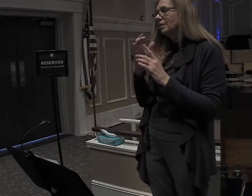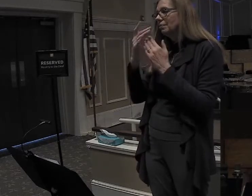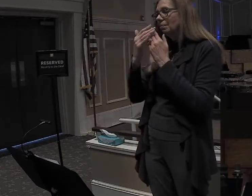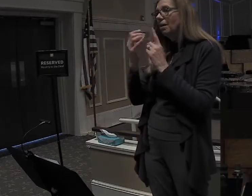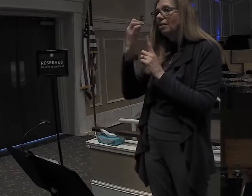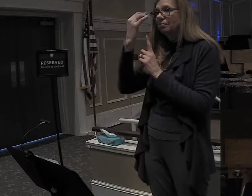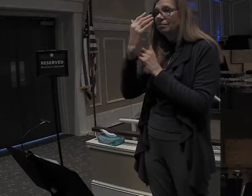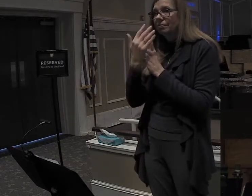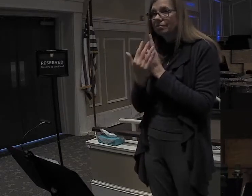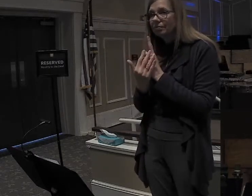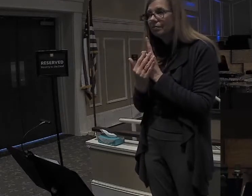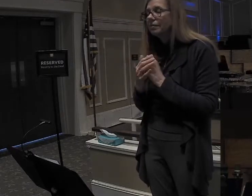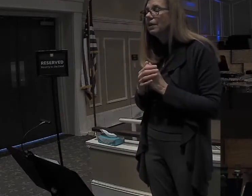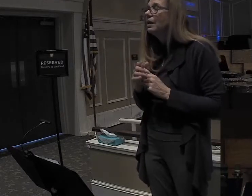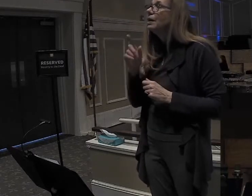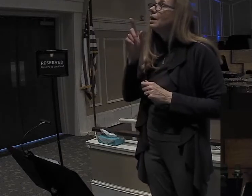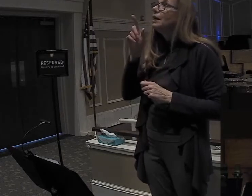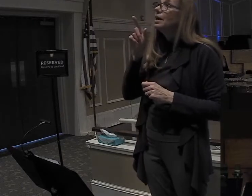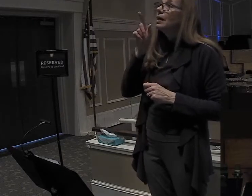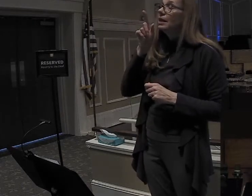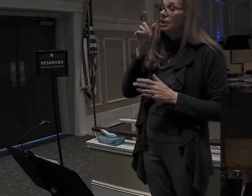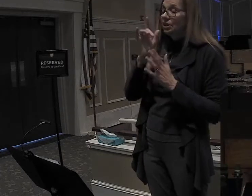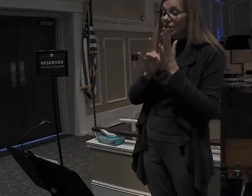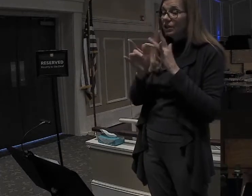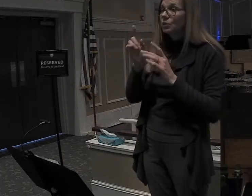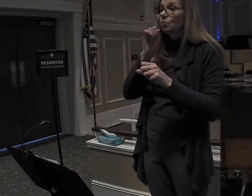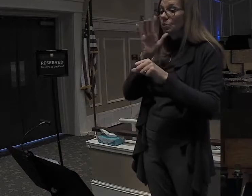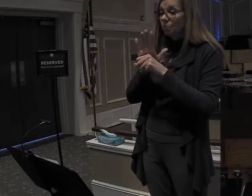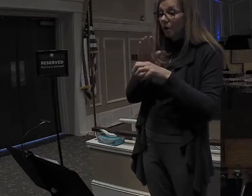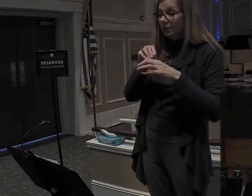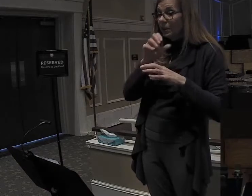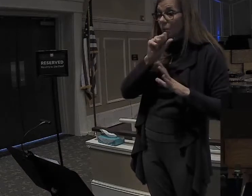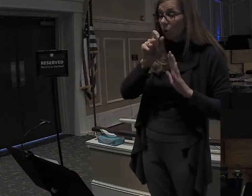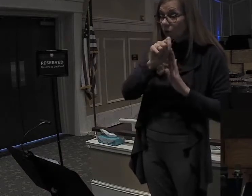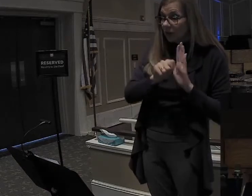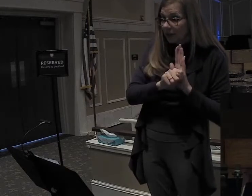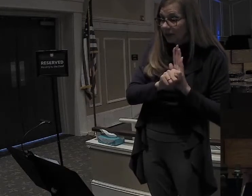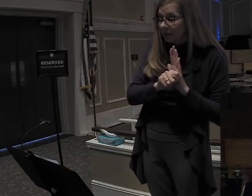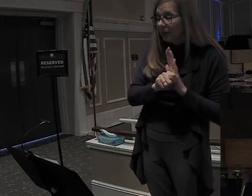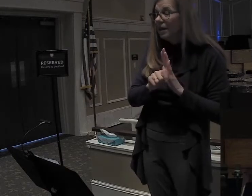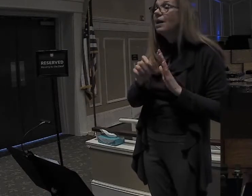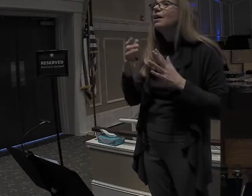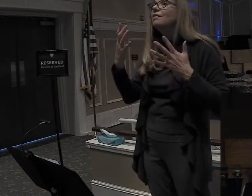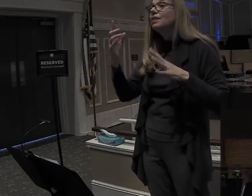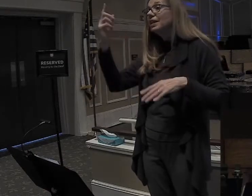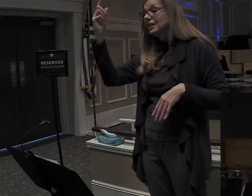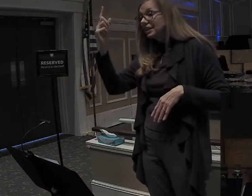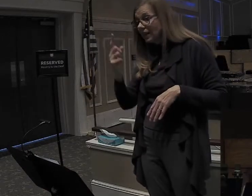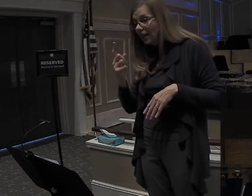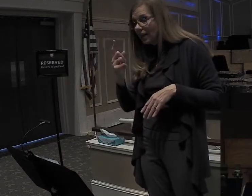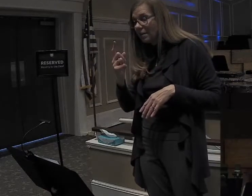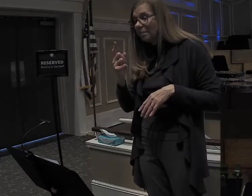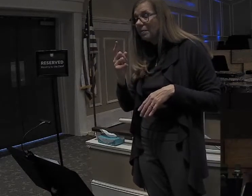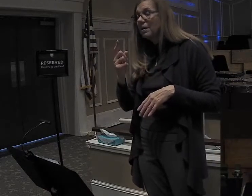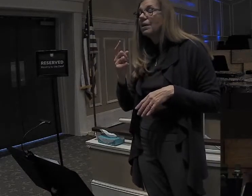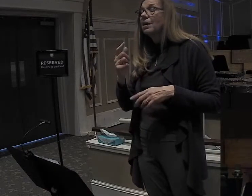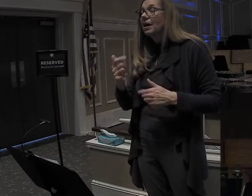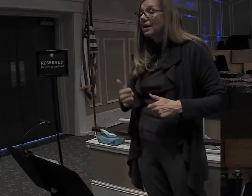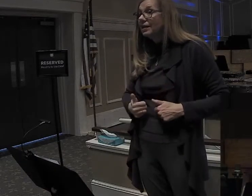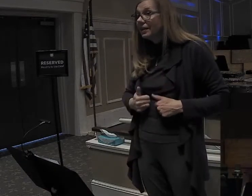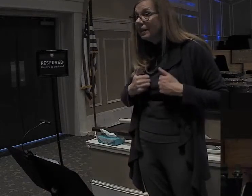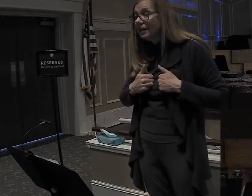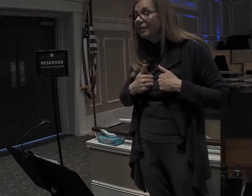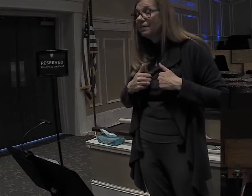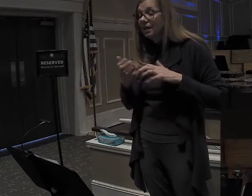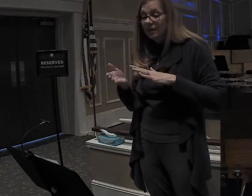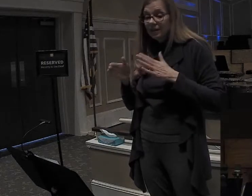The one who is promised in the Old Testament, the one who has come, lived, and died, and rose. And he's the